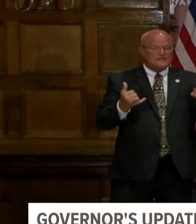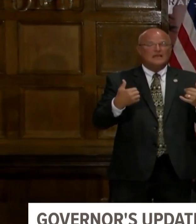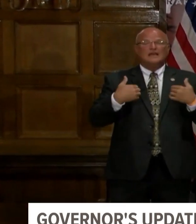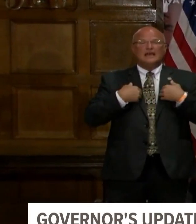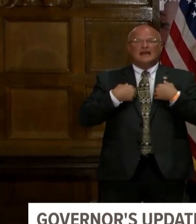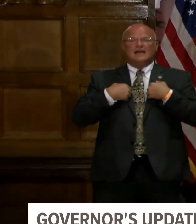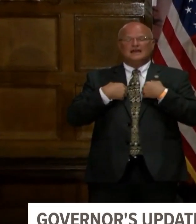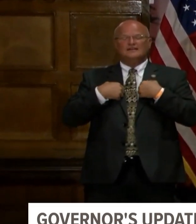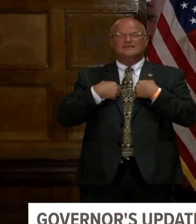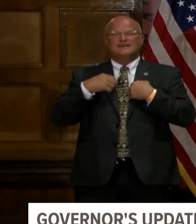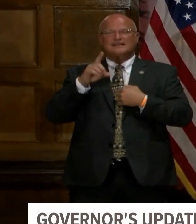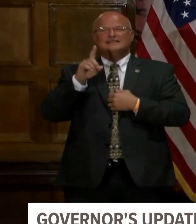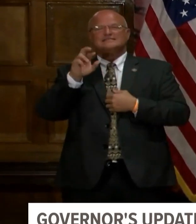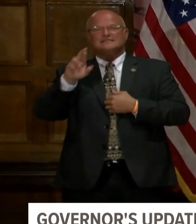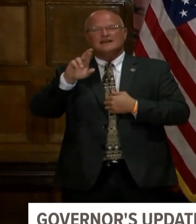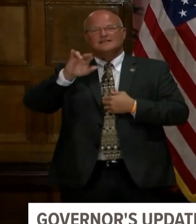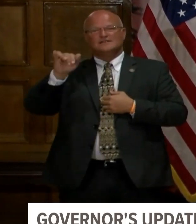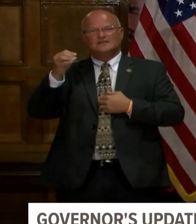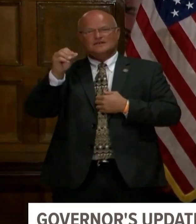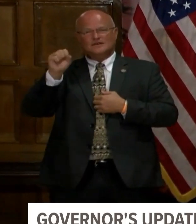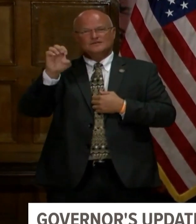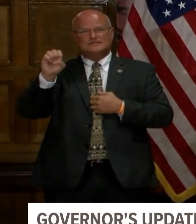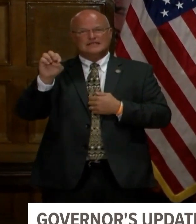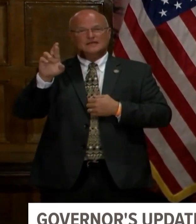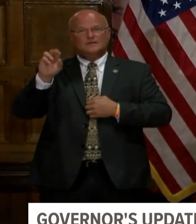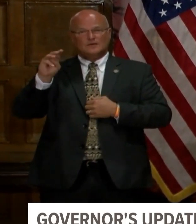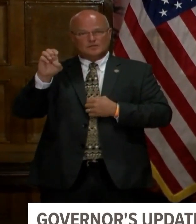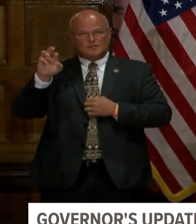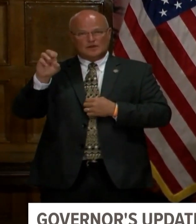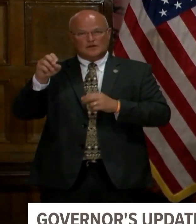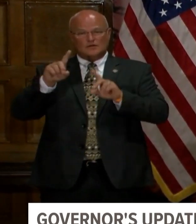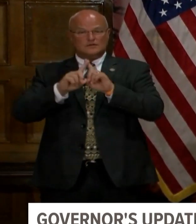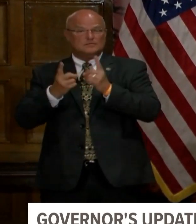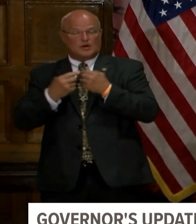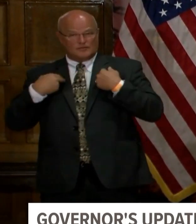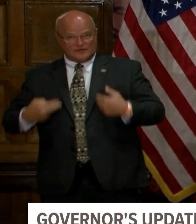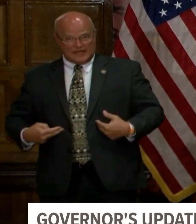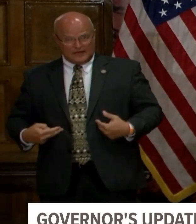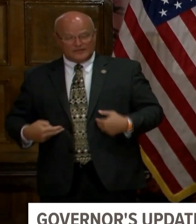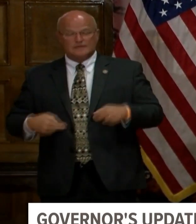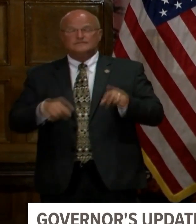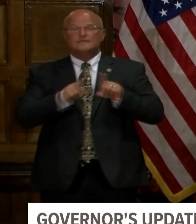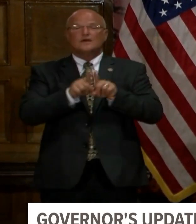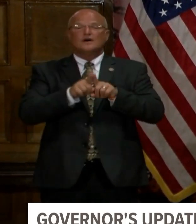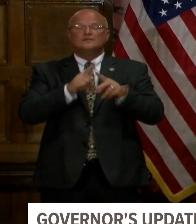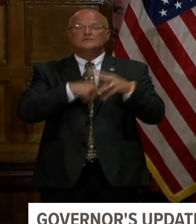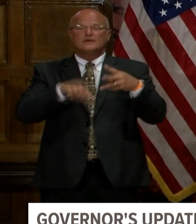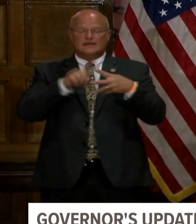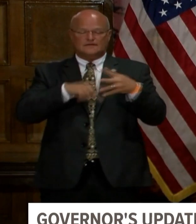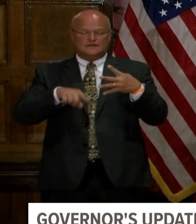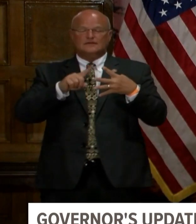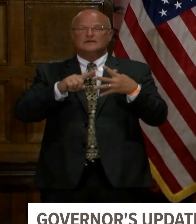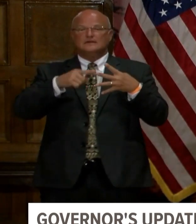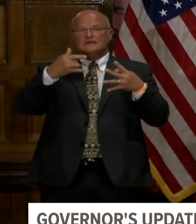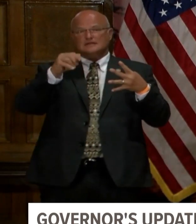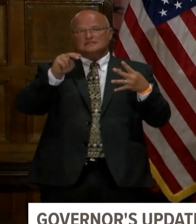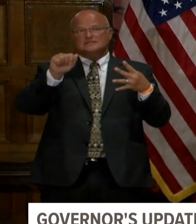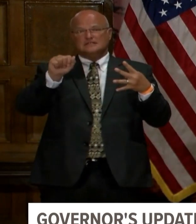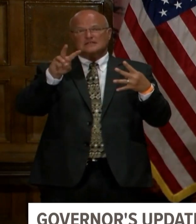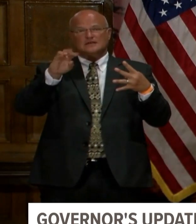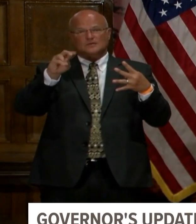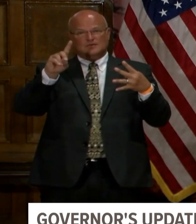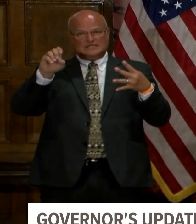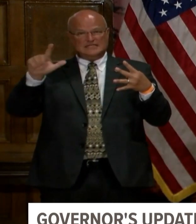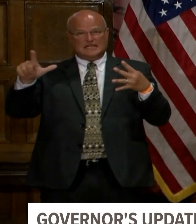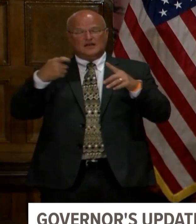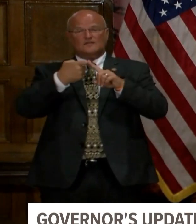of course, Dr. Jose Romero of the Department of Health. We also are joined today by Gina Wendell, of the Chief of Staff